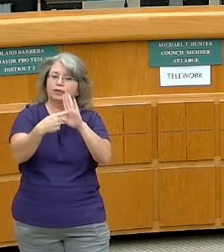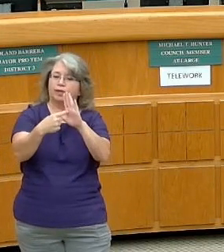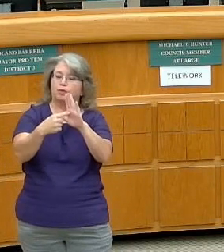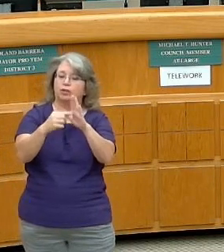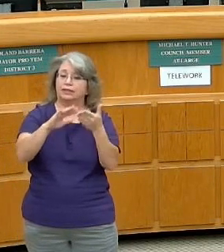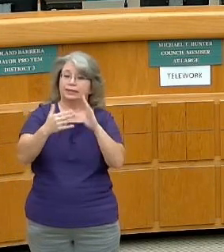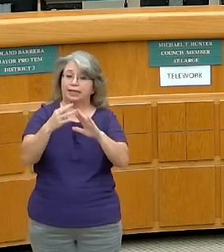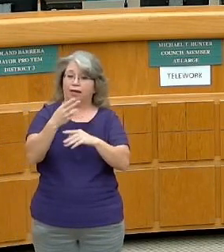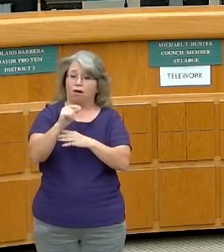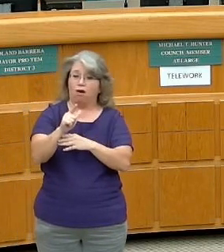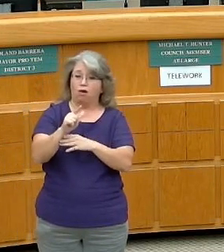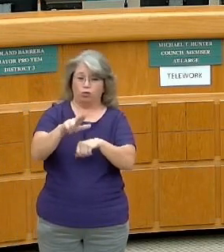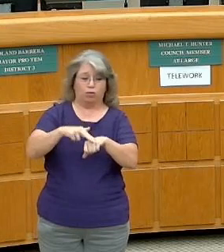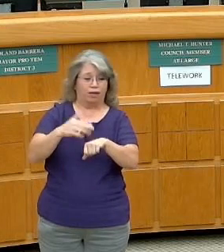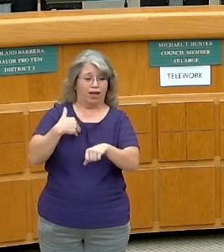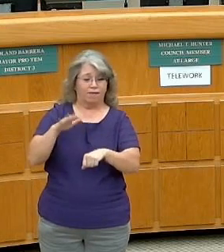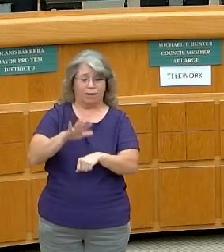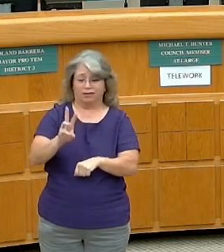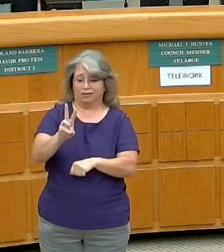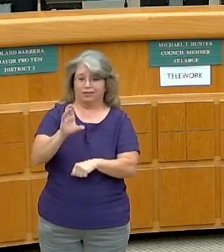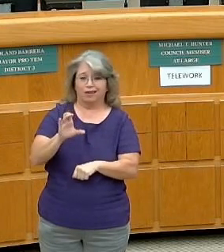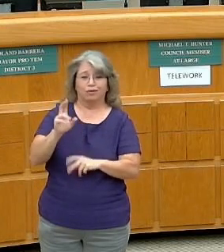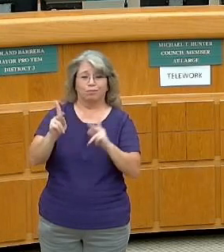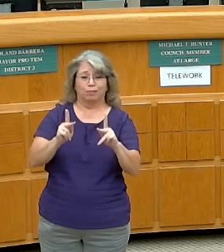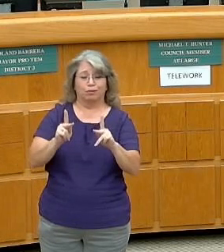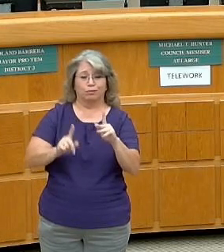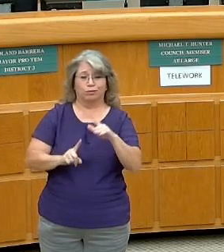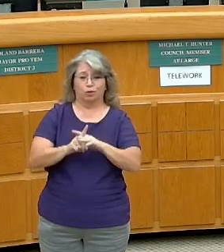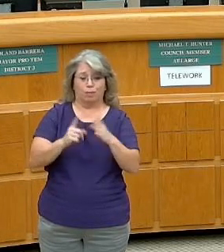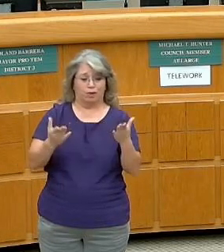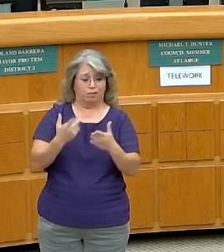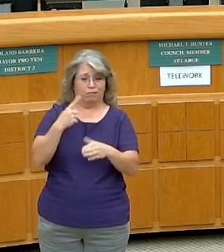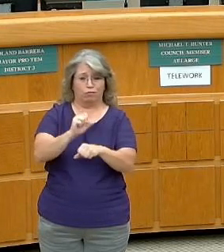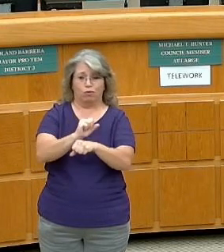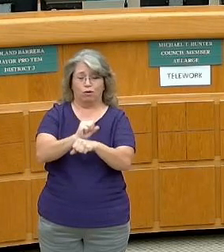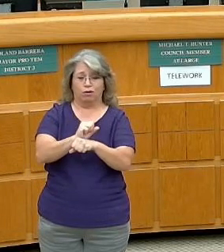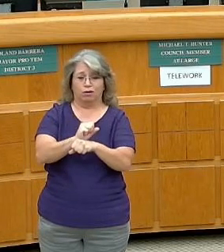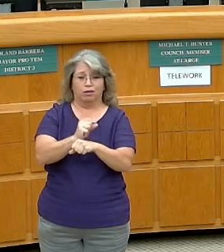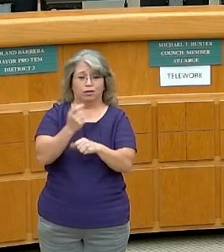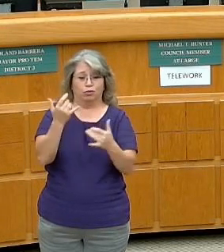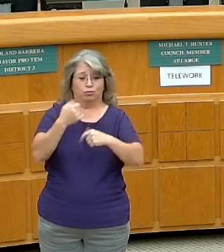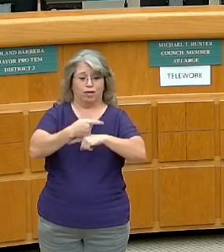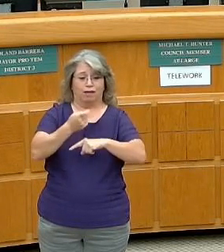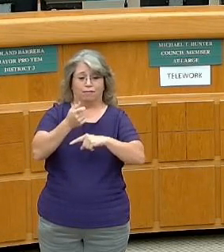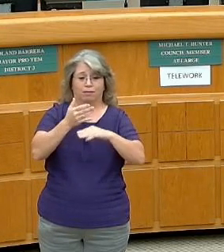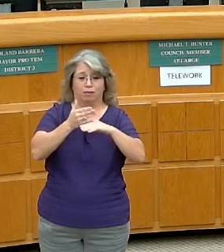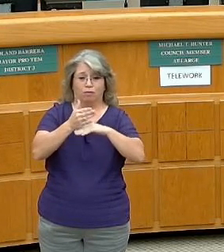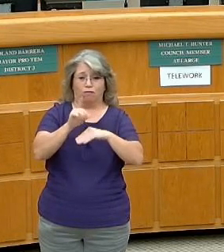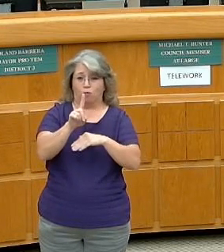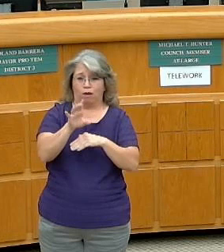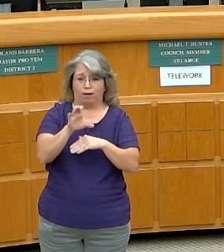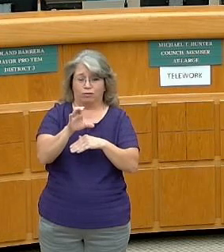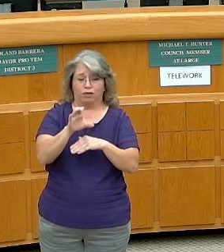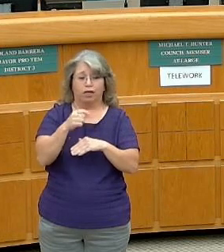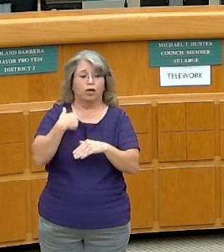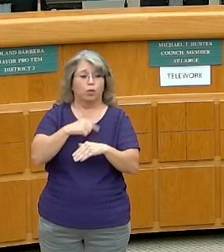people reporting to this building, today there's a little over 100, and we're actually reviewing those numbers again, and we're going to send a